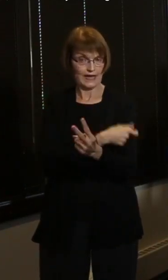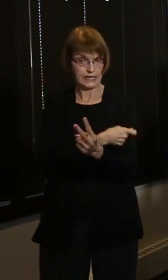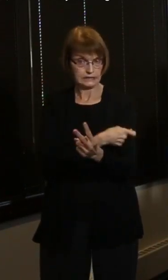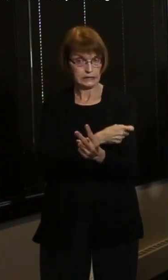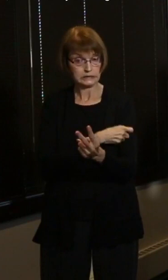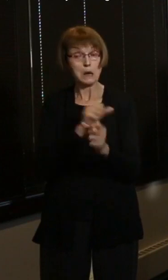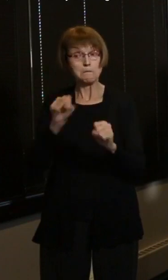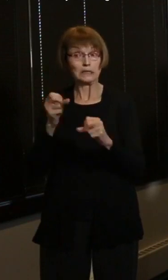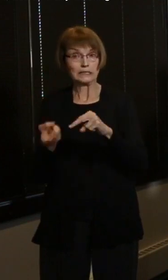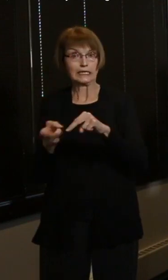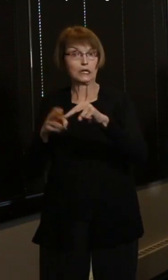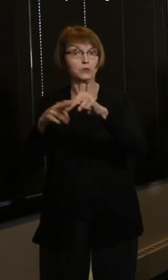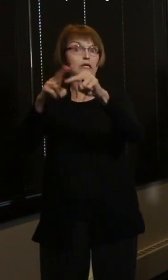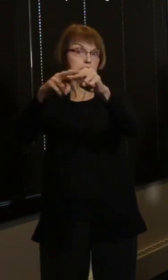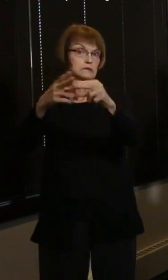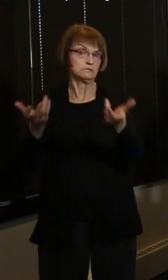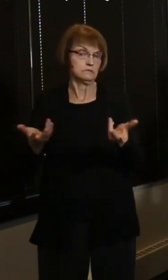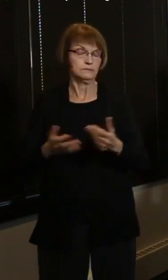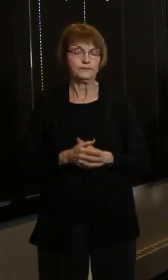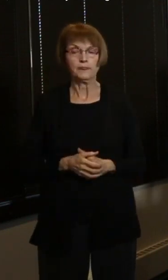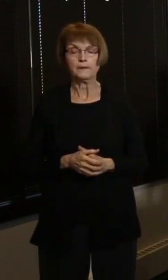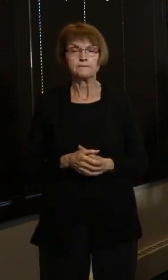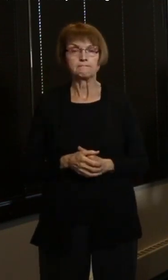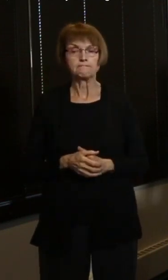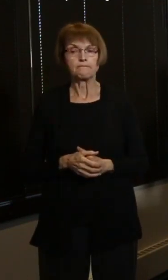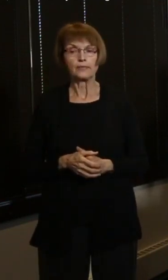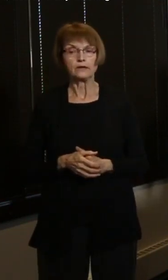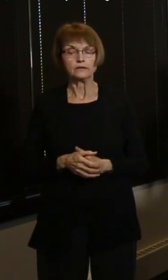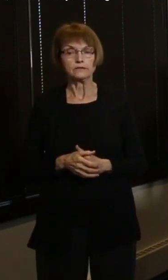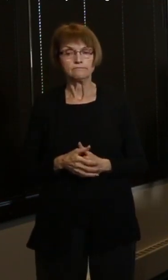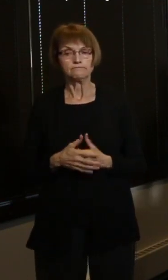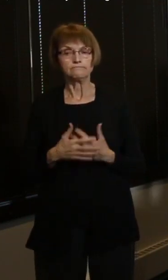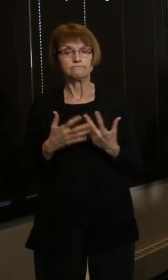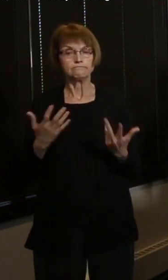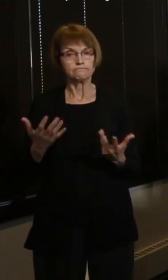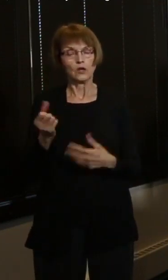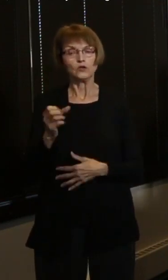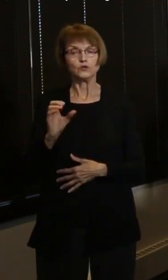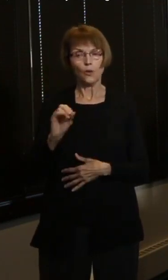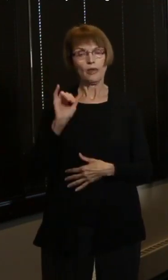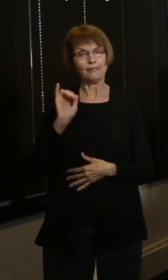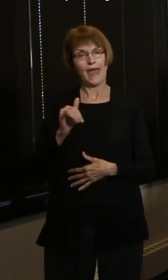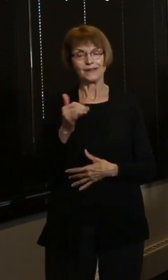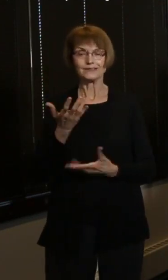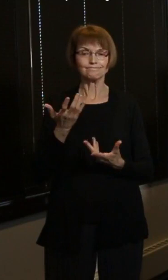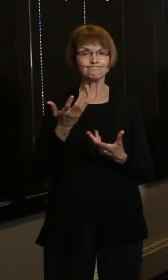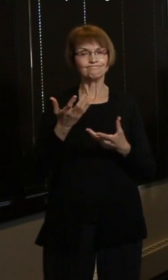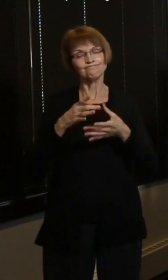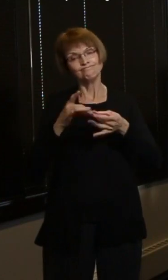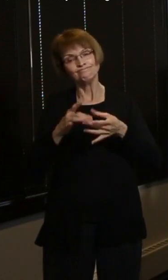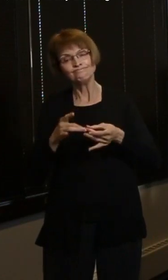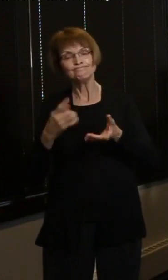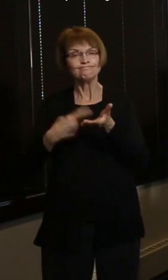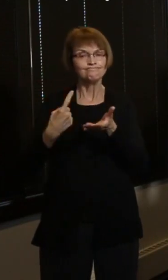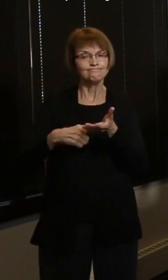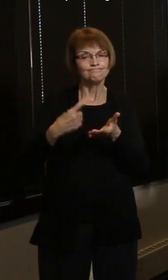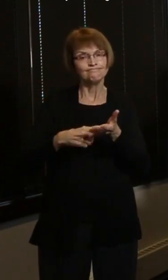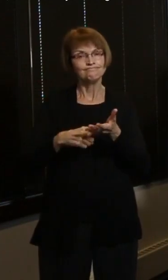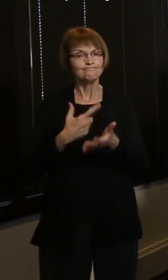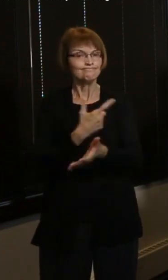possibly increase as time goes on. So that's a little bit about the vaccine